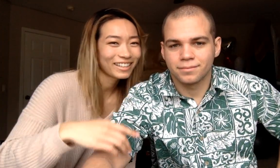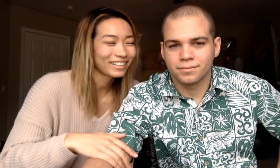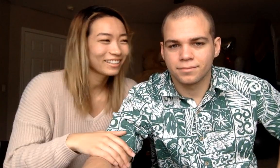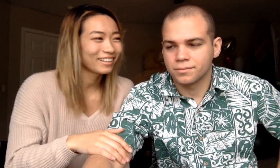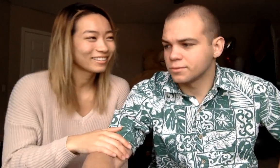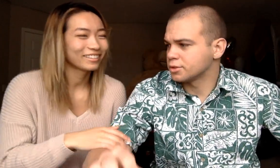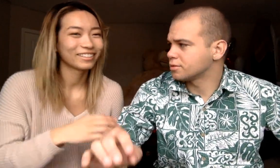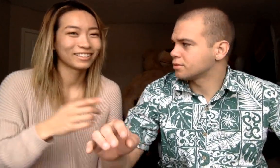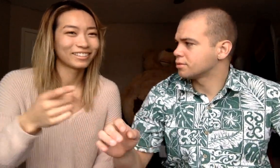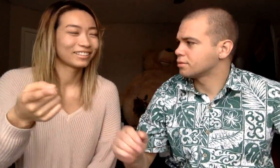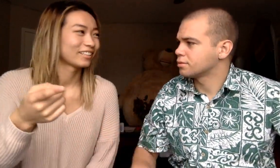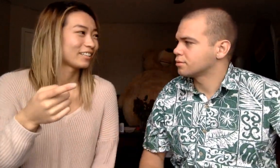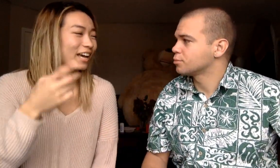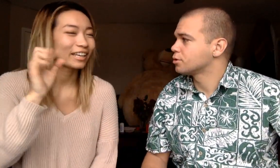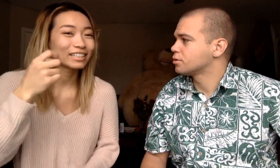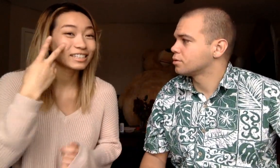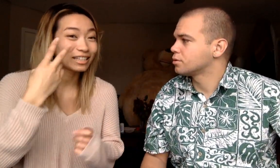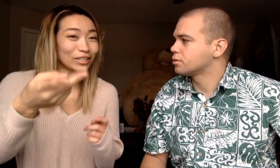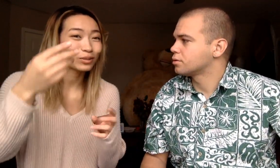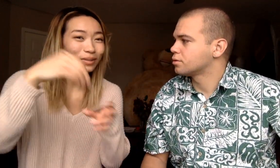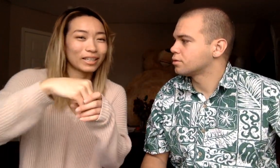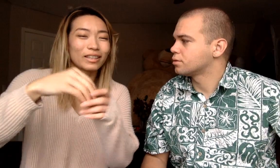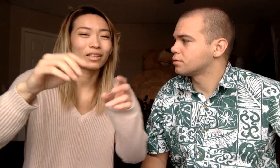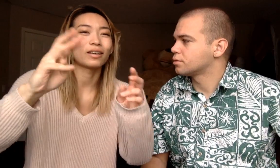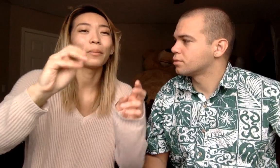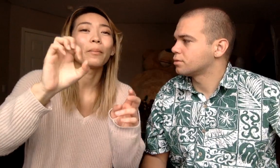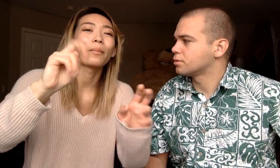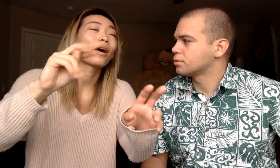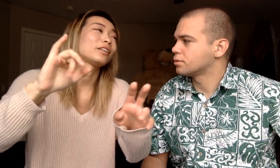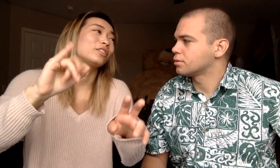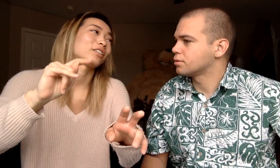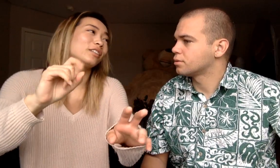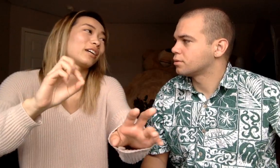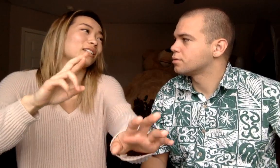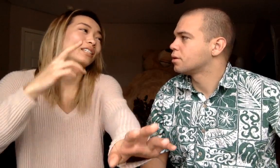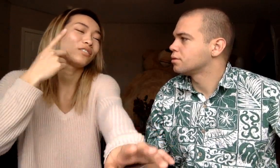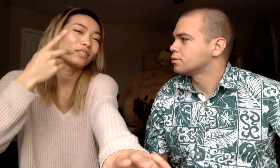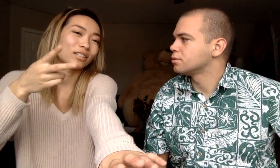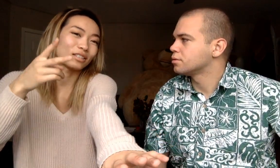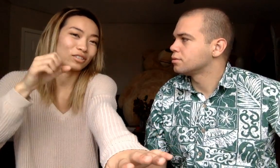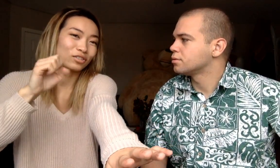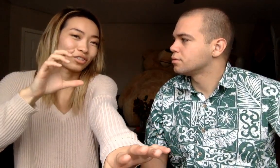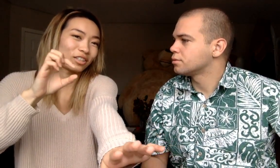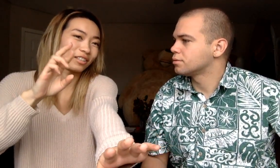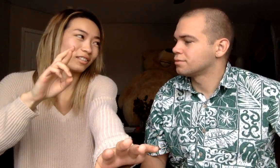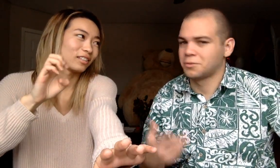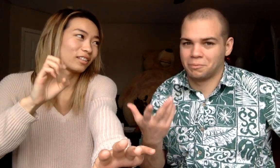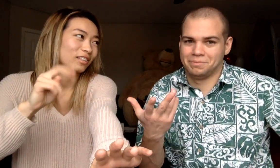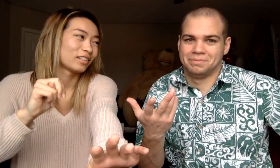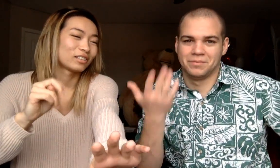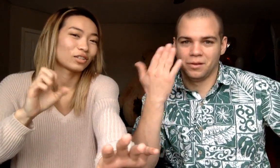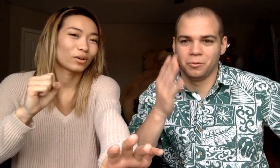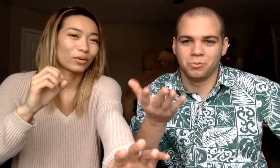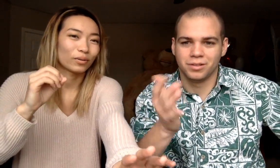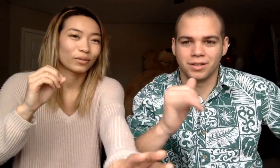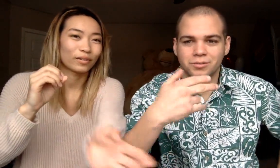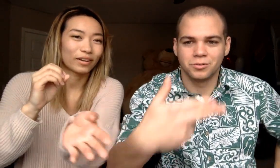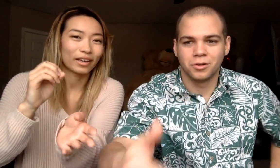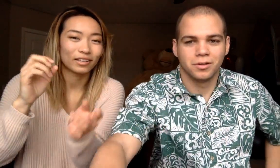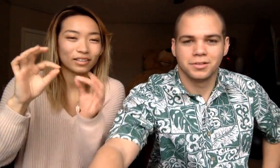called? I can see you in the monitor. I can see you in the screen. So I can